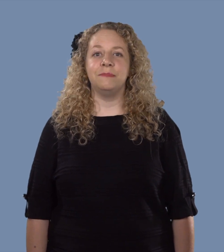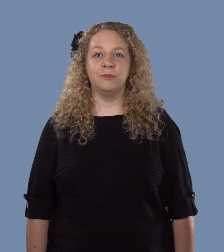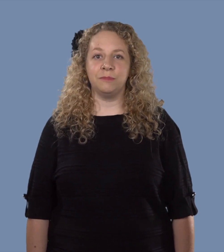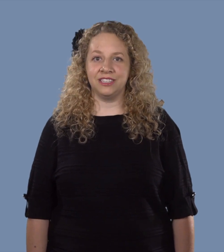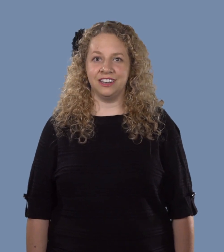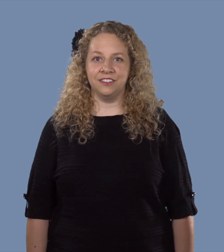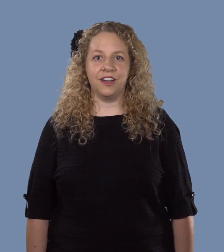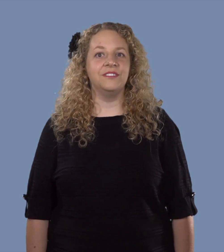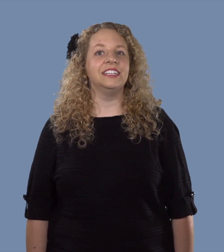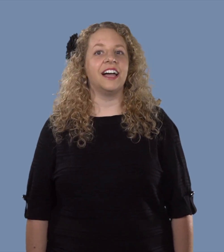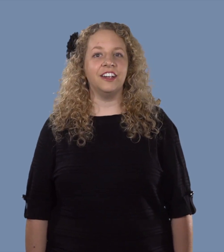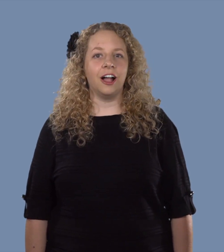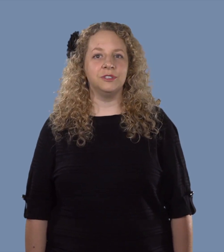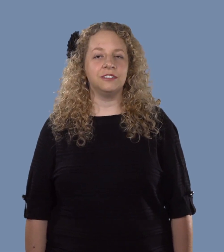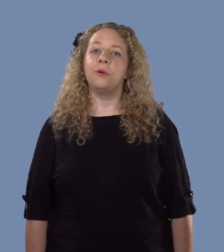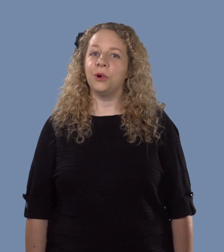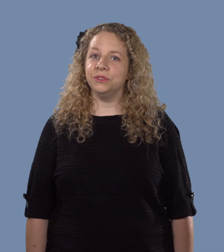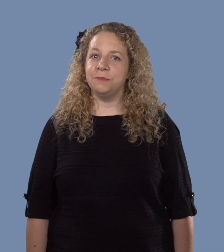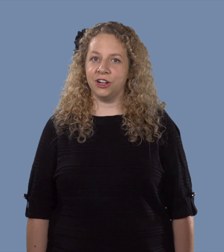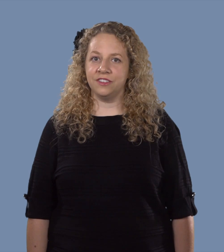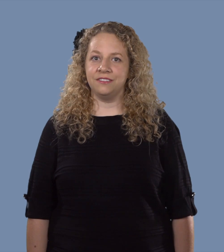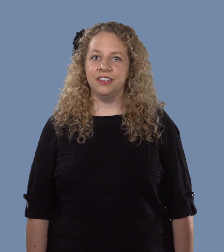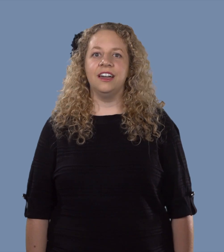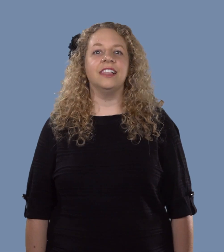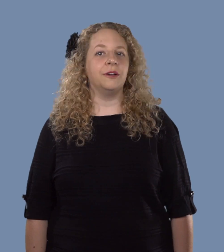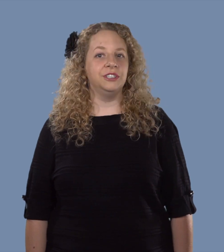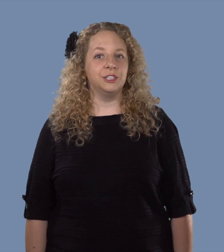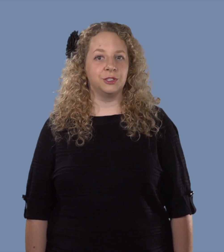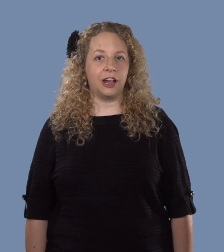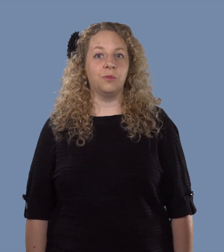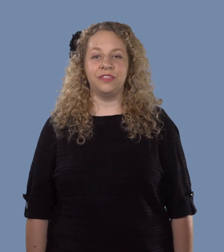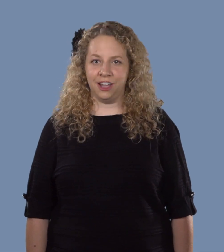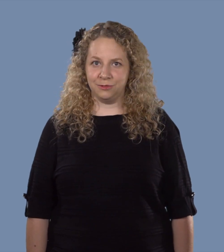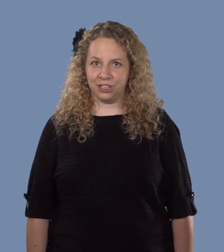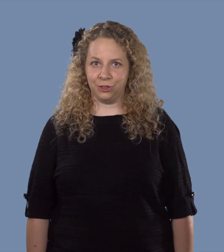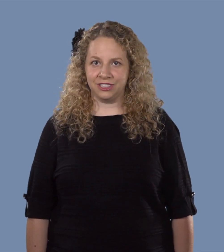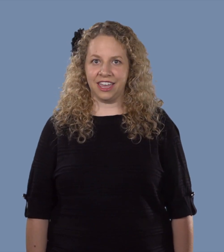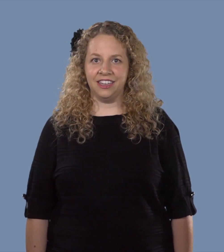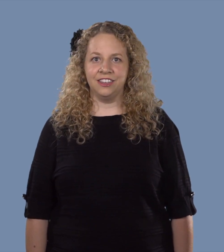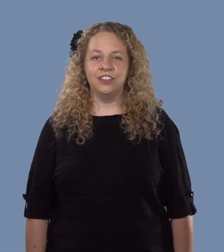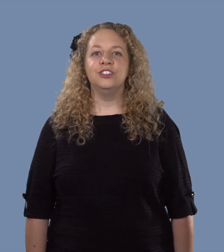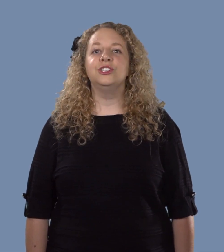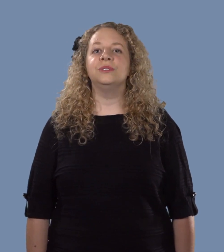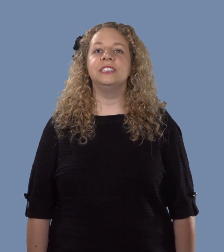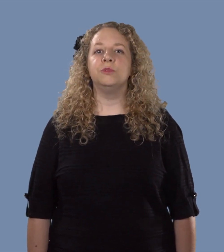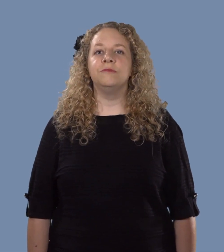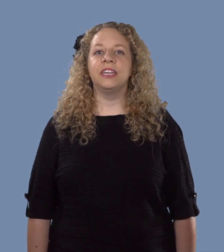looks like, shows its movement, or demonstrates how it interacts with or relates to its environment.